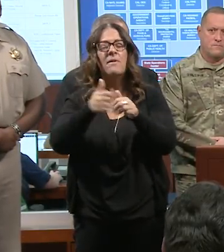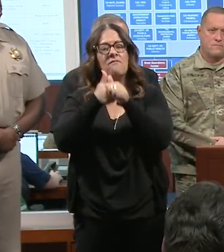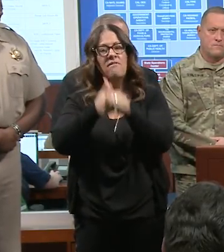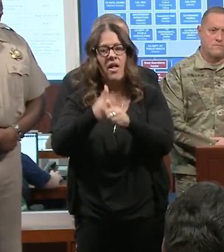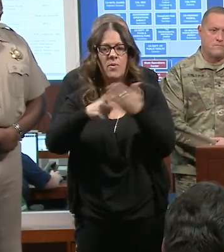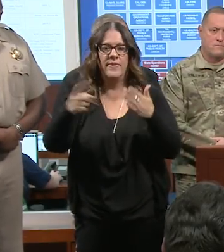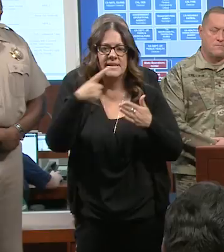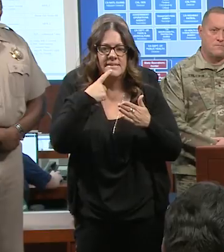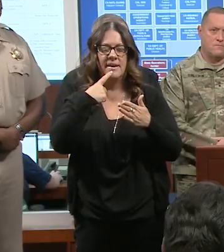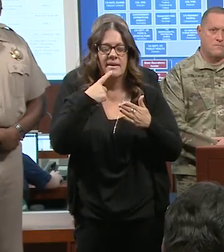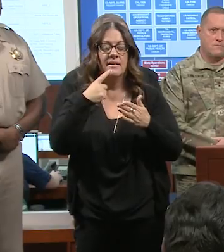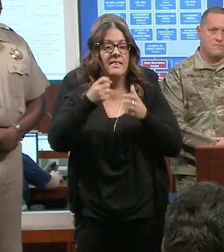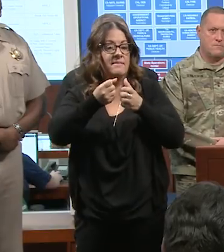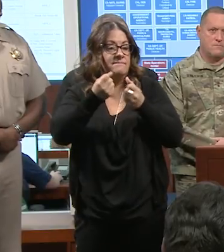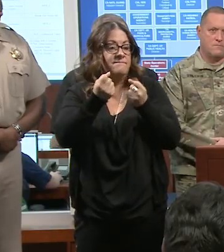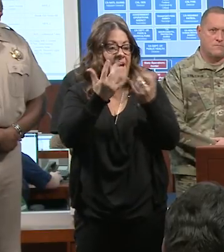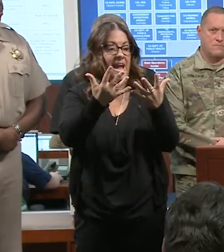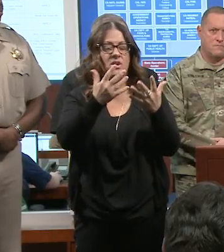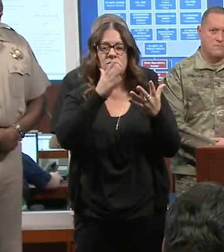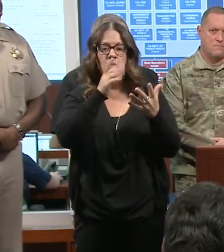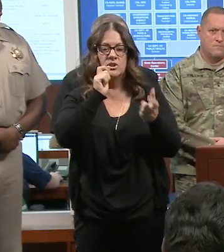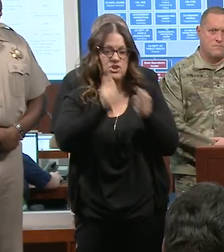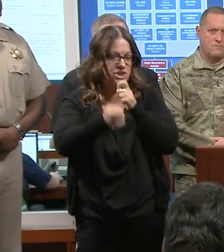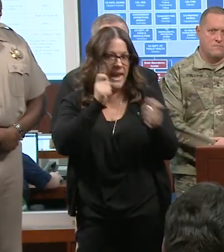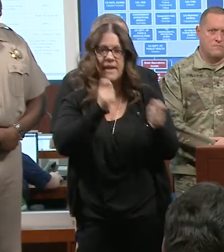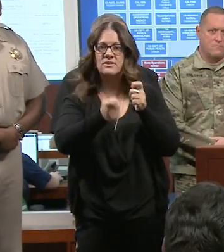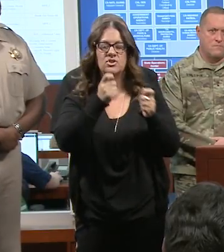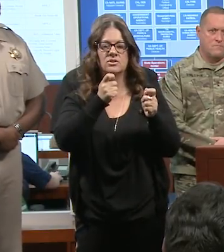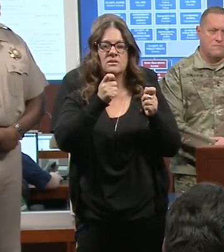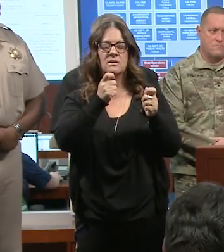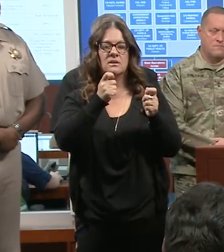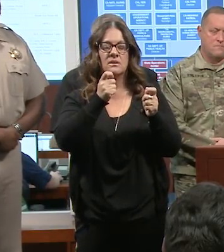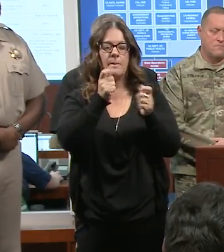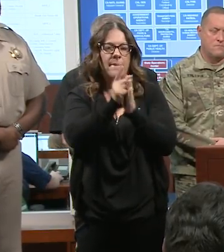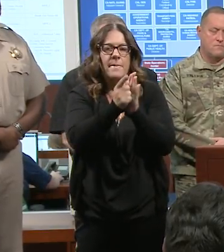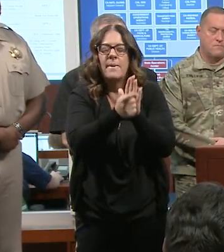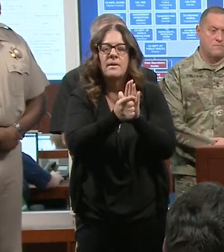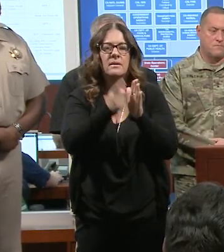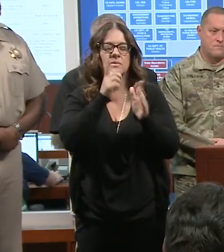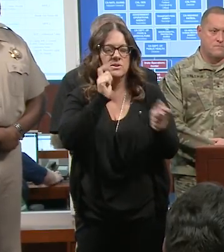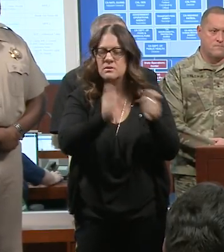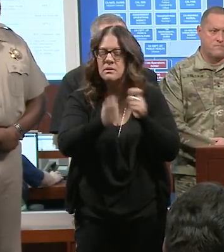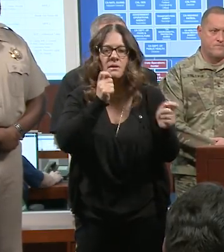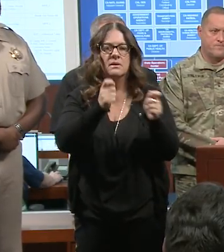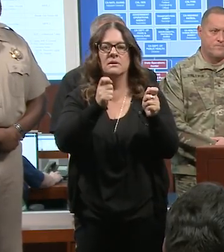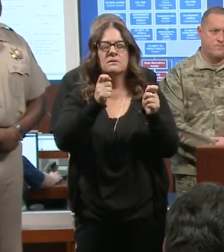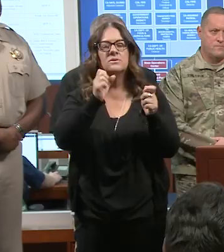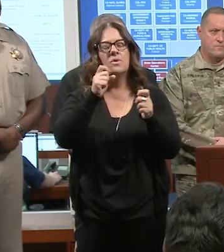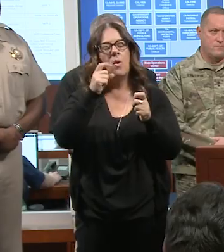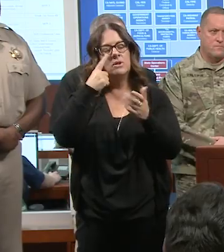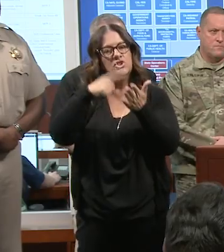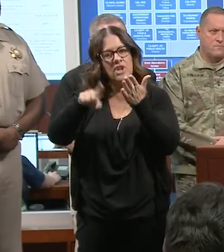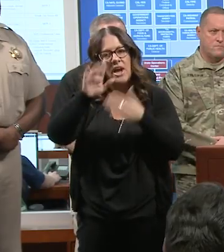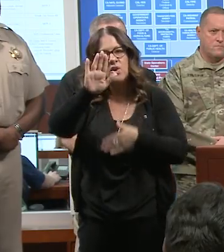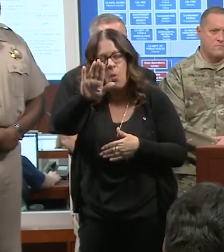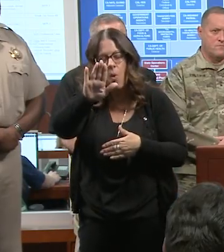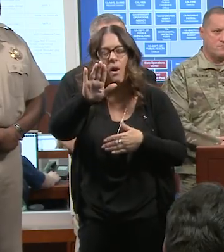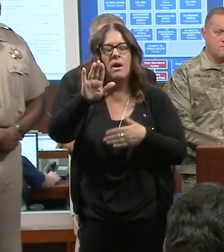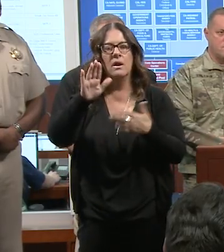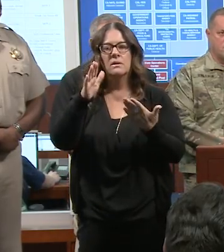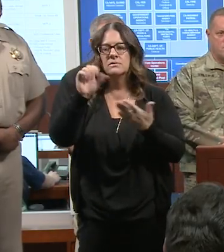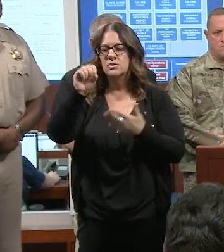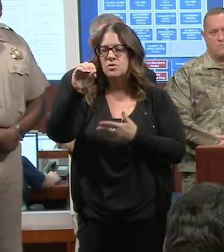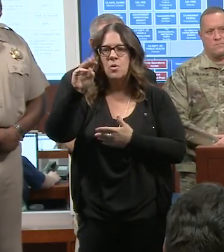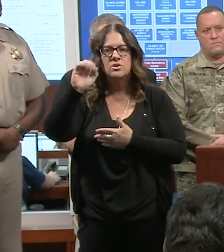changing by the minute in many areas. Information is going out via social media, via local door-to-door